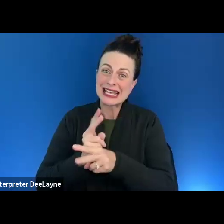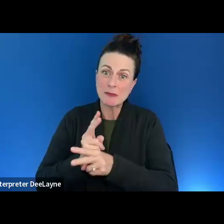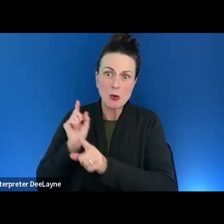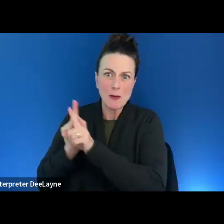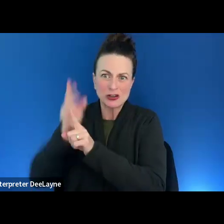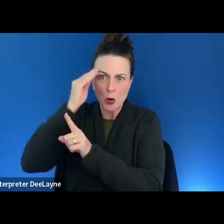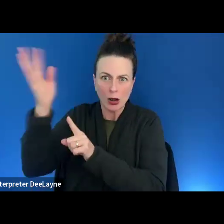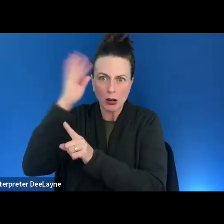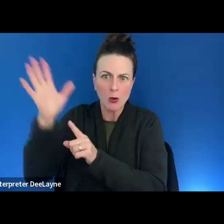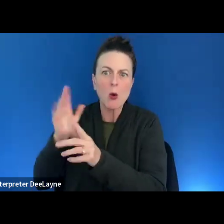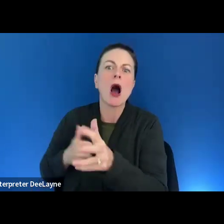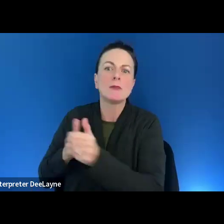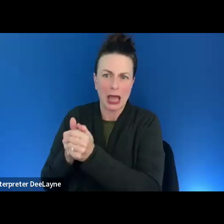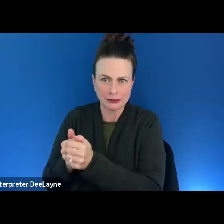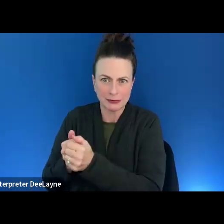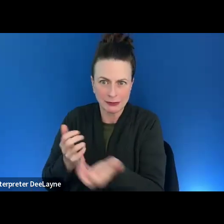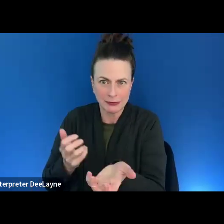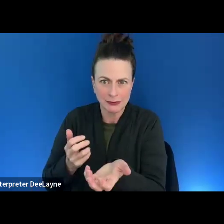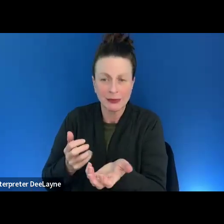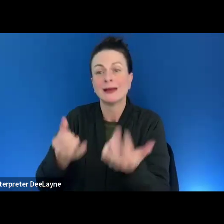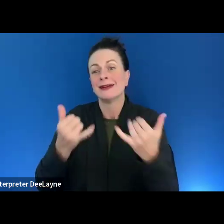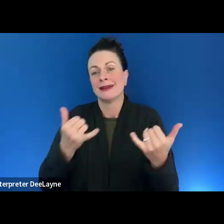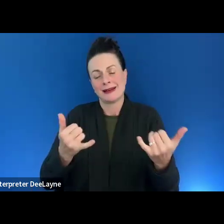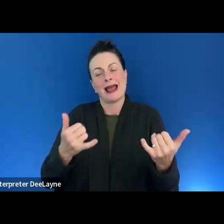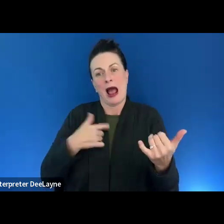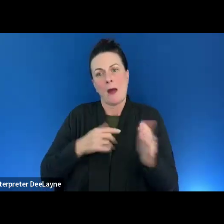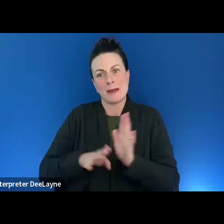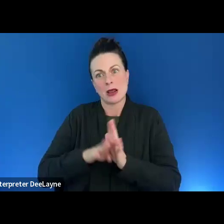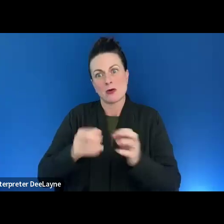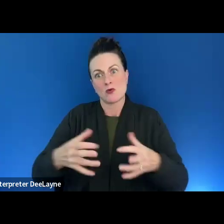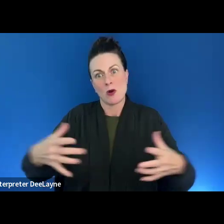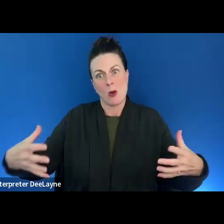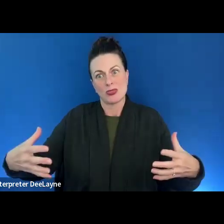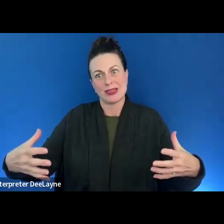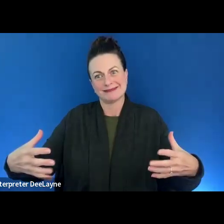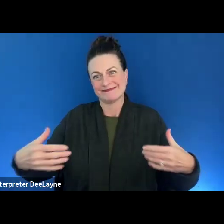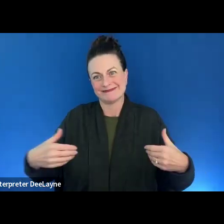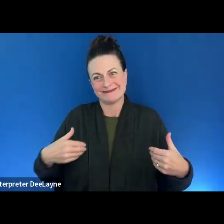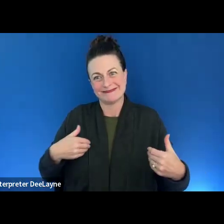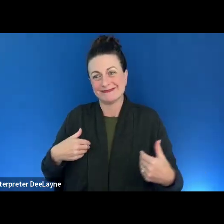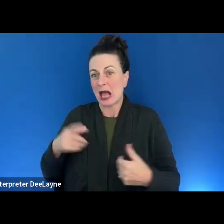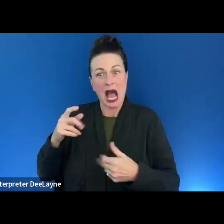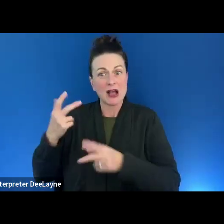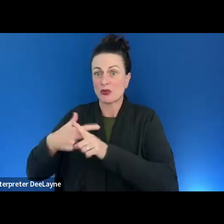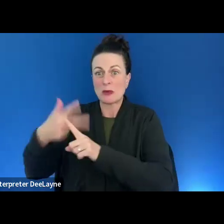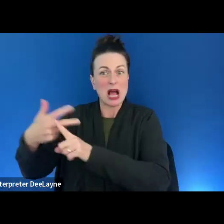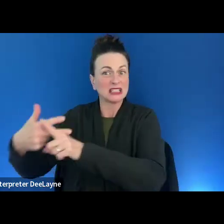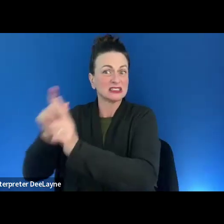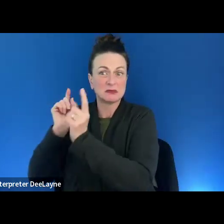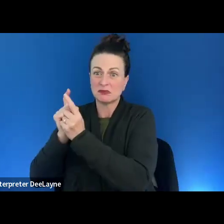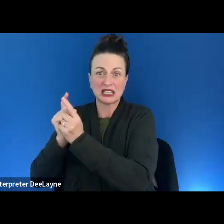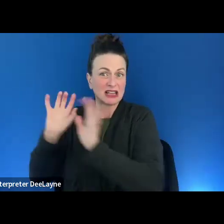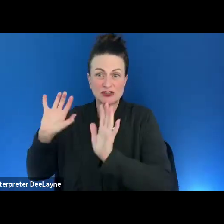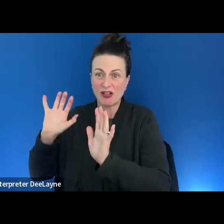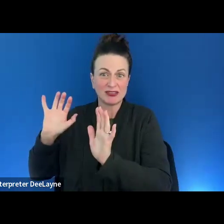updated. That's an area where right now I'm in a growth space in that I only meet with my mentor maybe every 3 months. I used to meet with them every